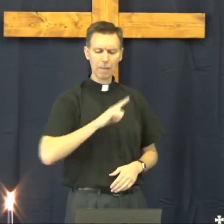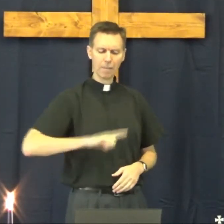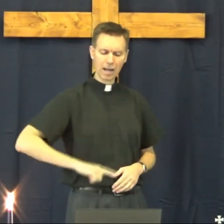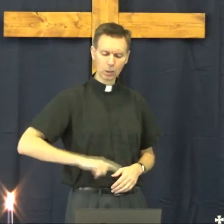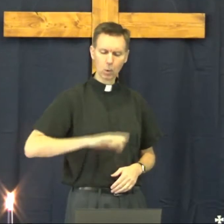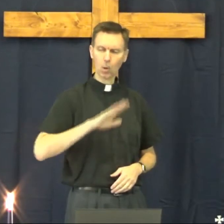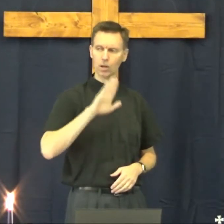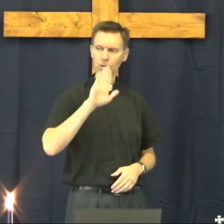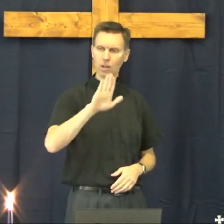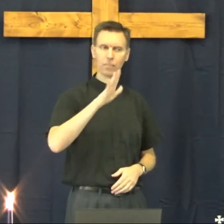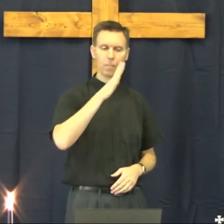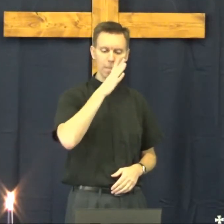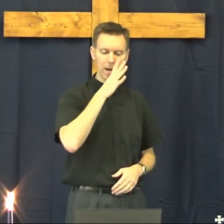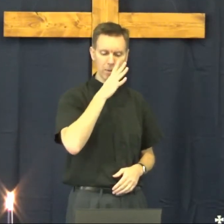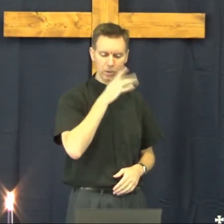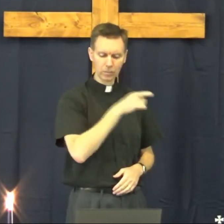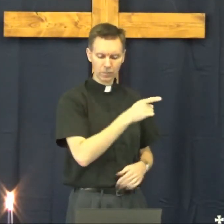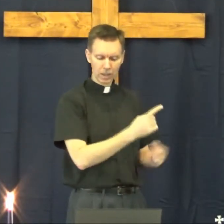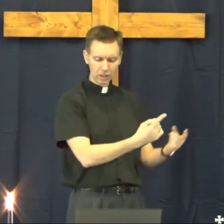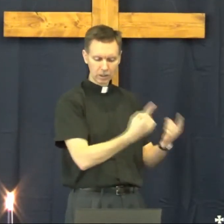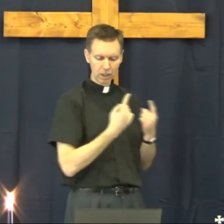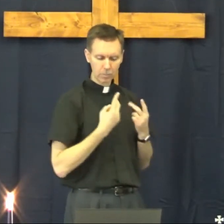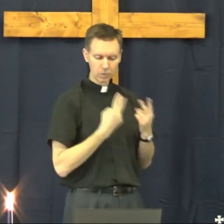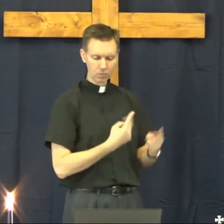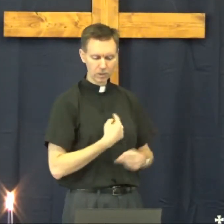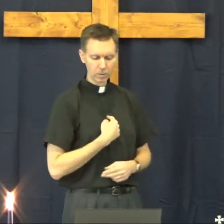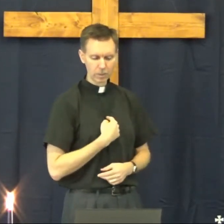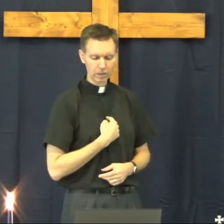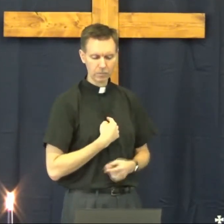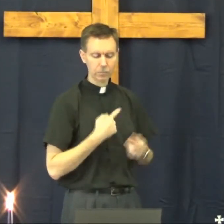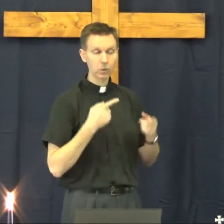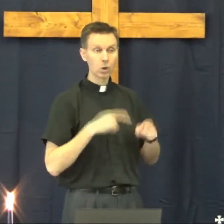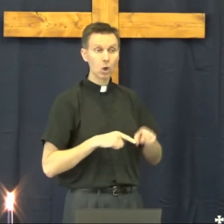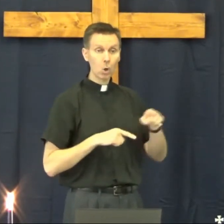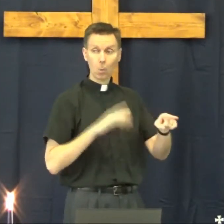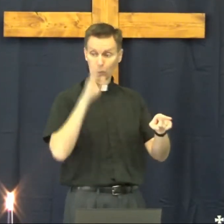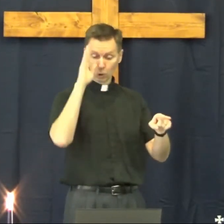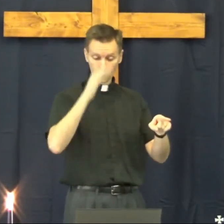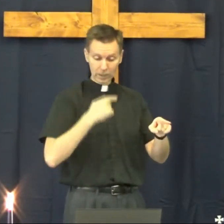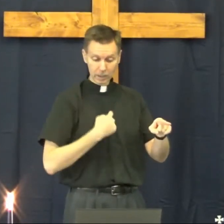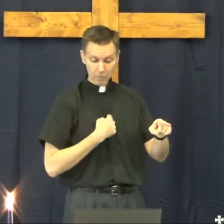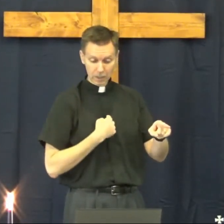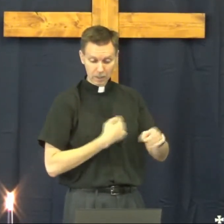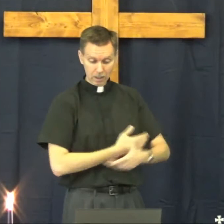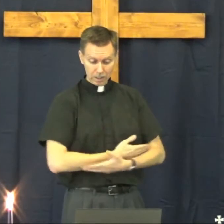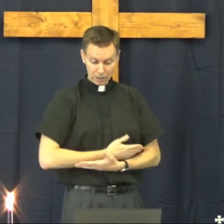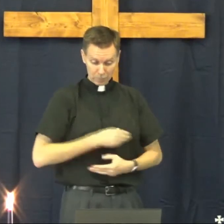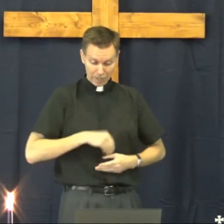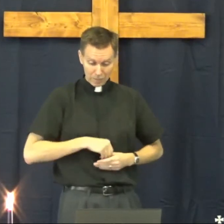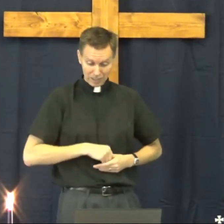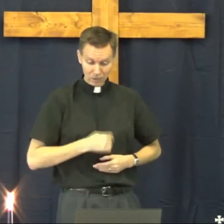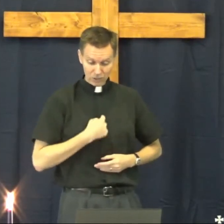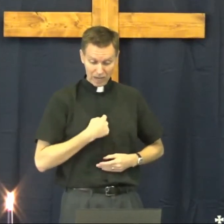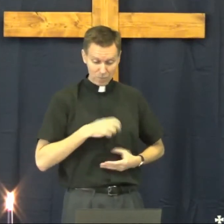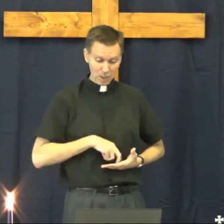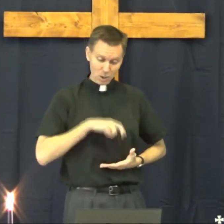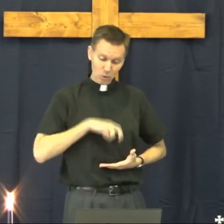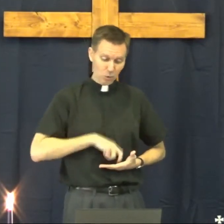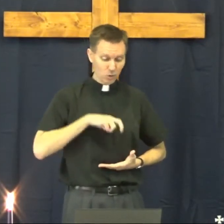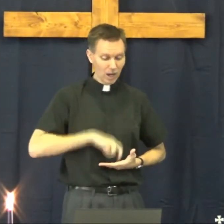my Lord's mother comes to visit me? When you greeted me, the baby inside me jumped